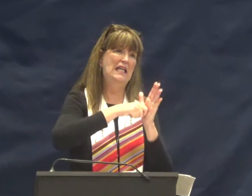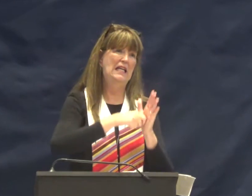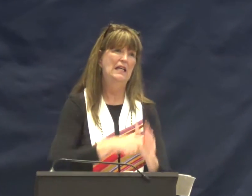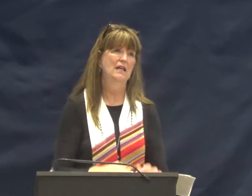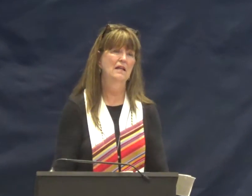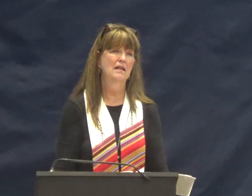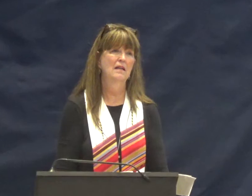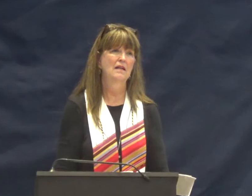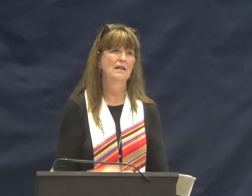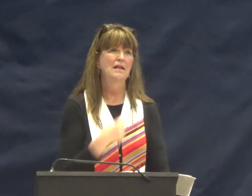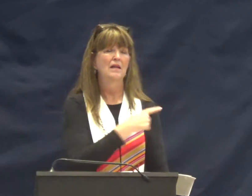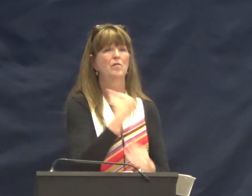They took his keys.